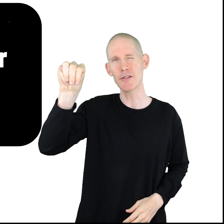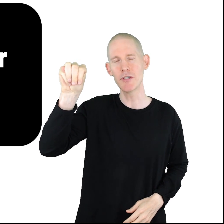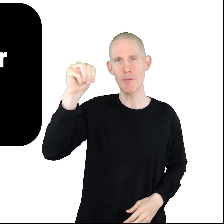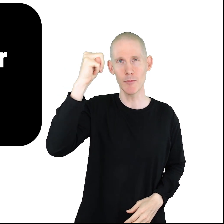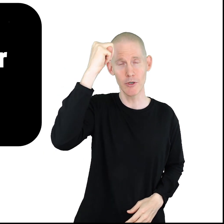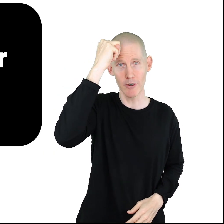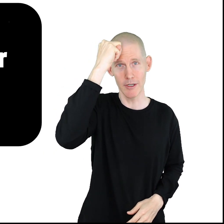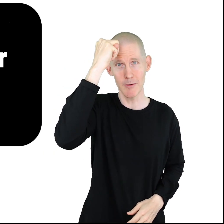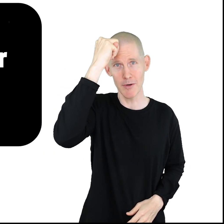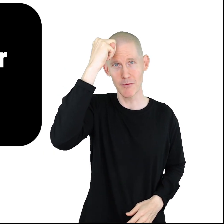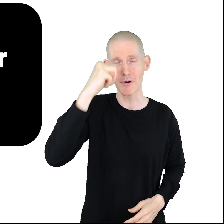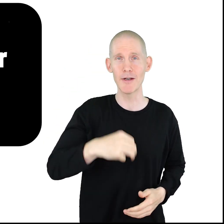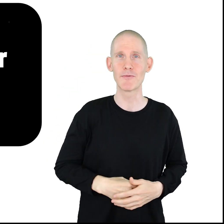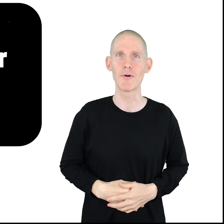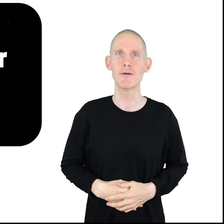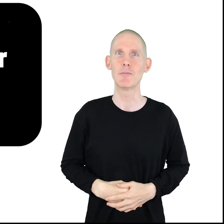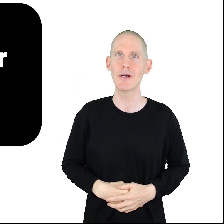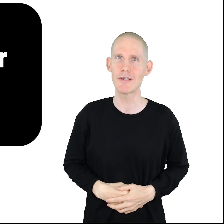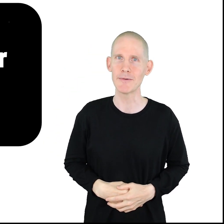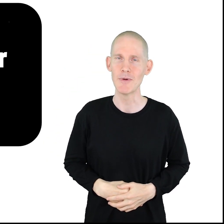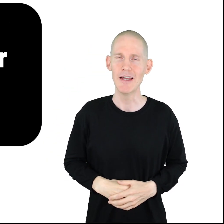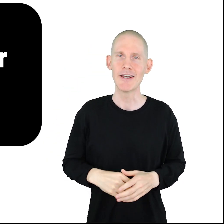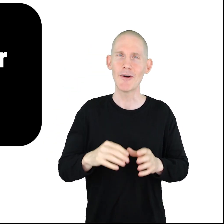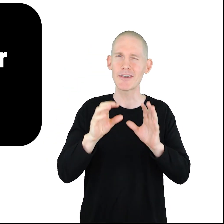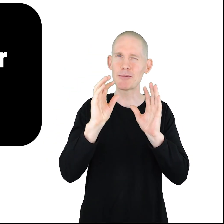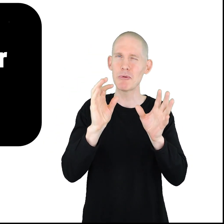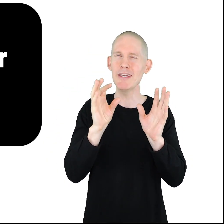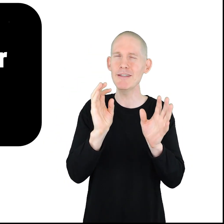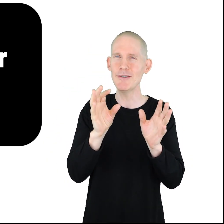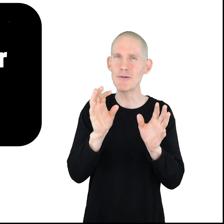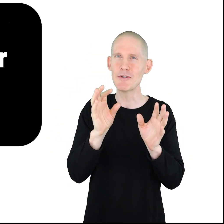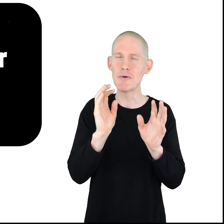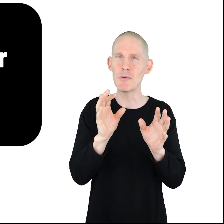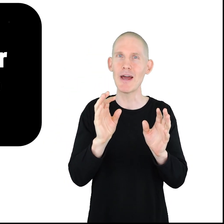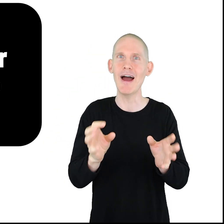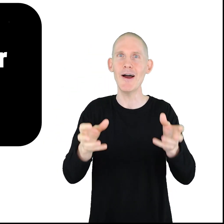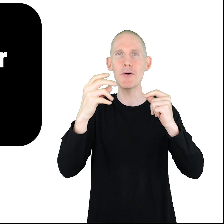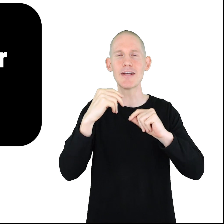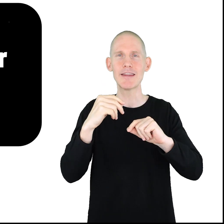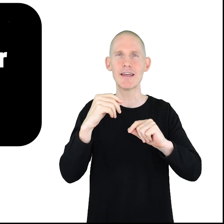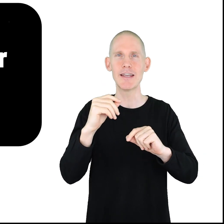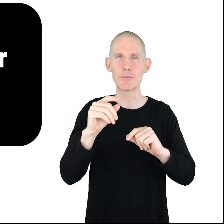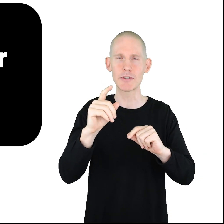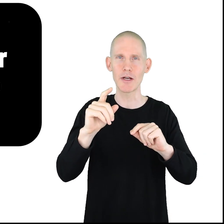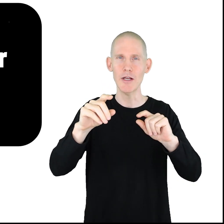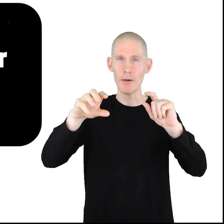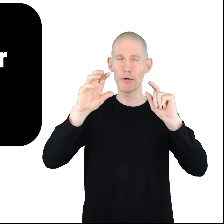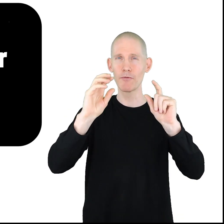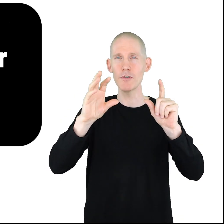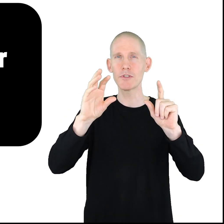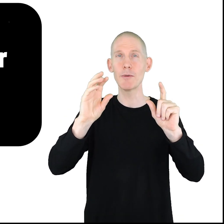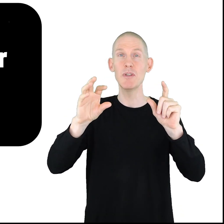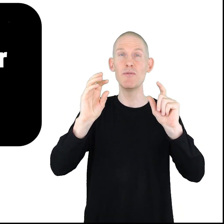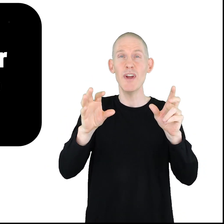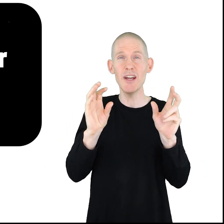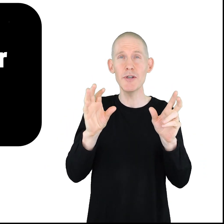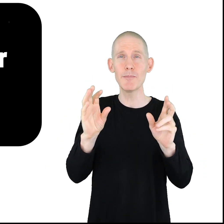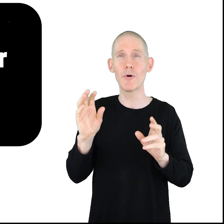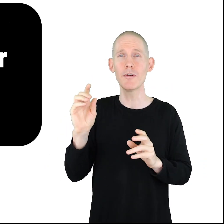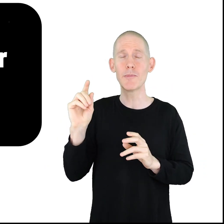shape, and we go here on my forehead for Michael. Now, I'll explain to you in a moment how I got that name sign. But first, something very important about